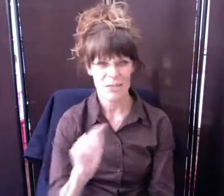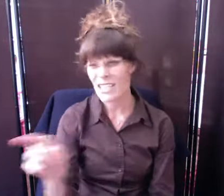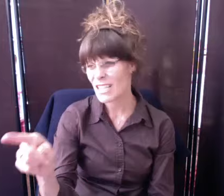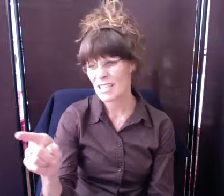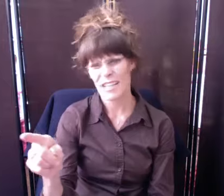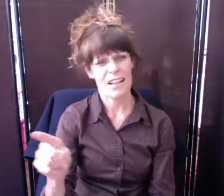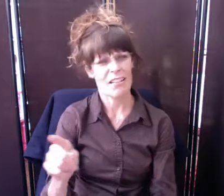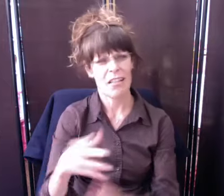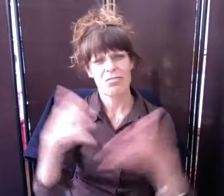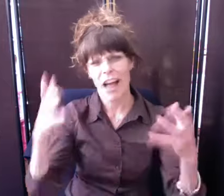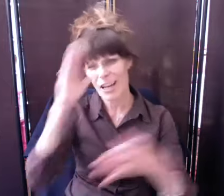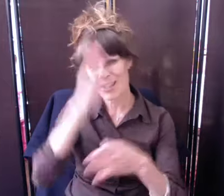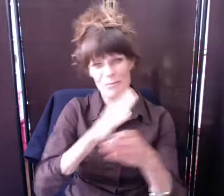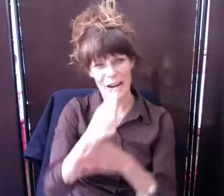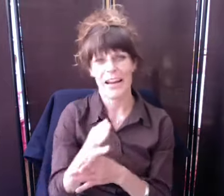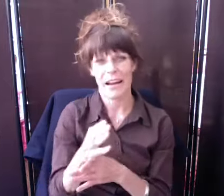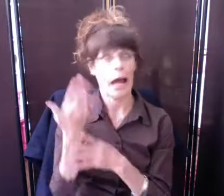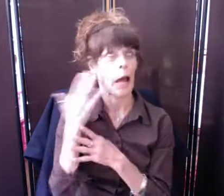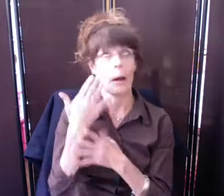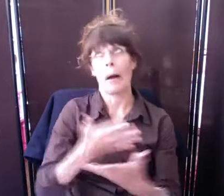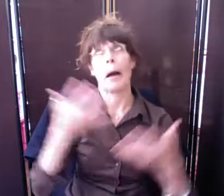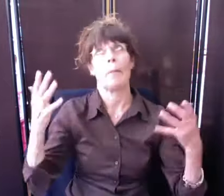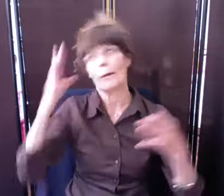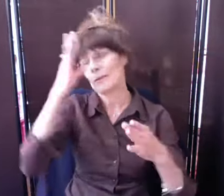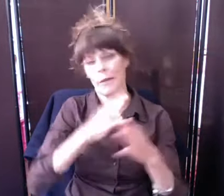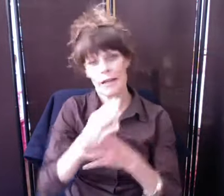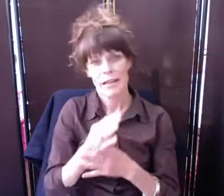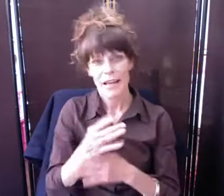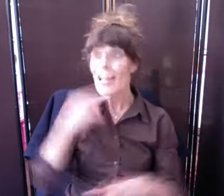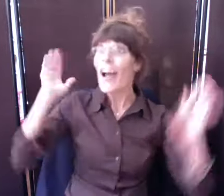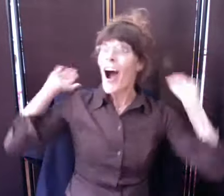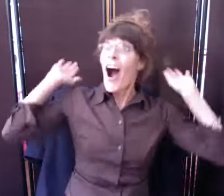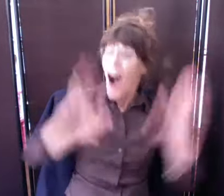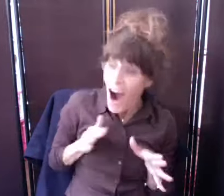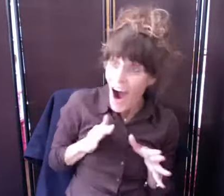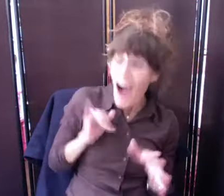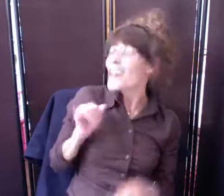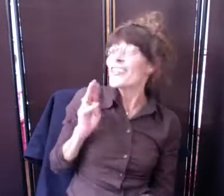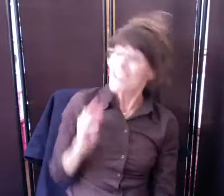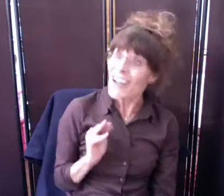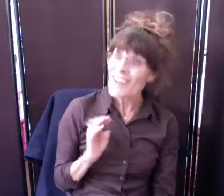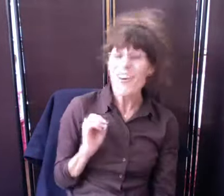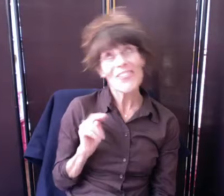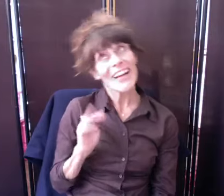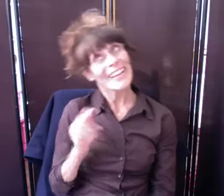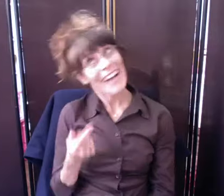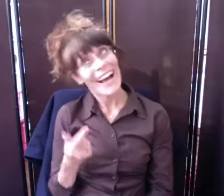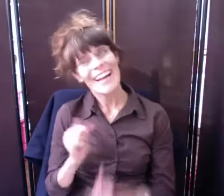new. So I don't even know how much time he had now. And I was like, Jim, oh my God, how are you? And Jim was kind